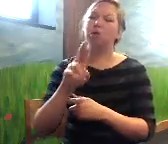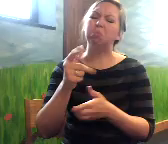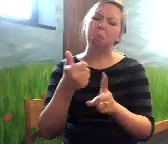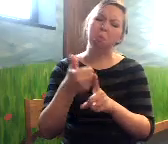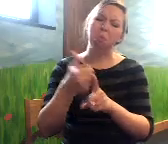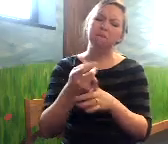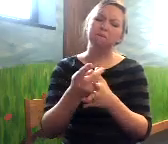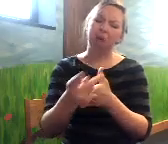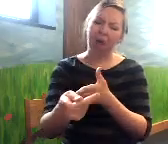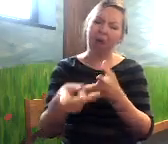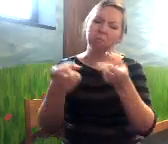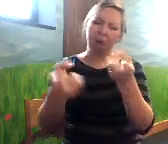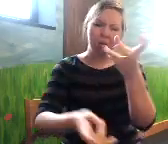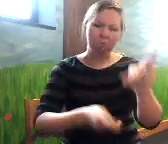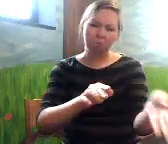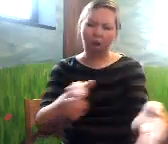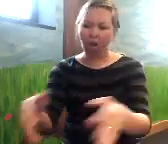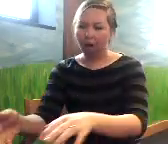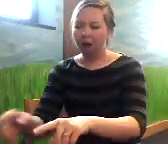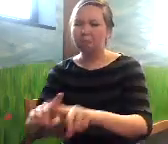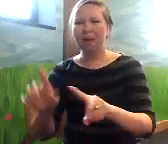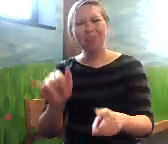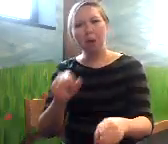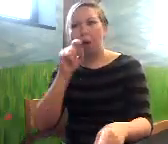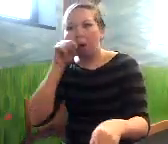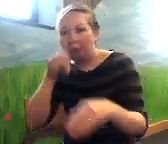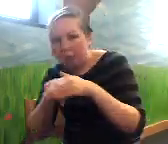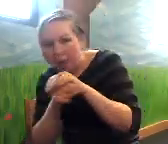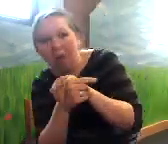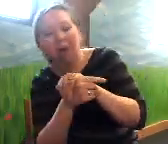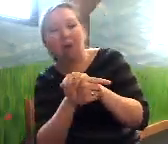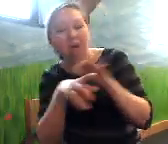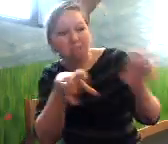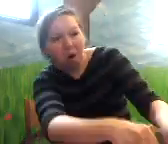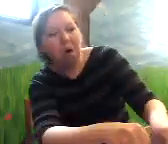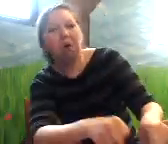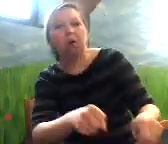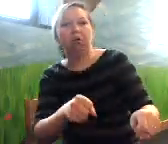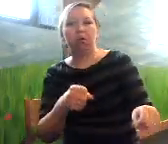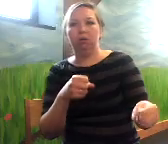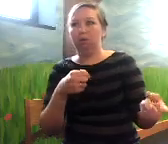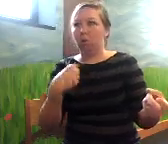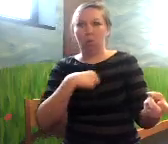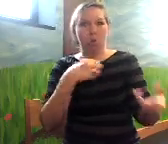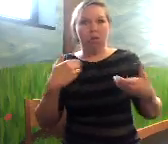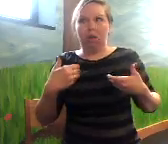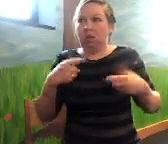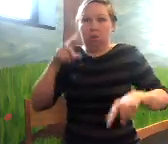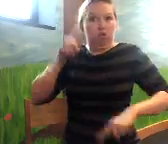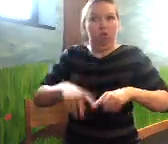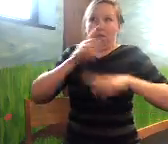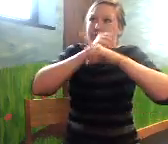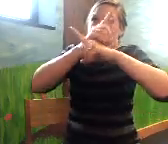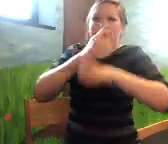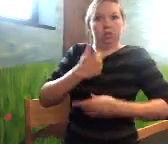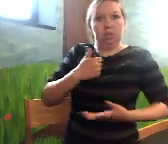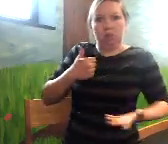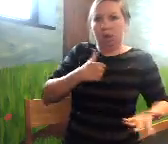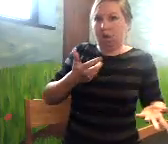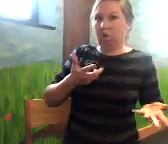it was a sneak attack. We didn't have a chance of defending ourselves the way Americans viewed that event. This